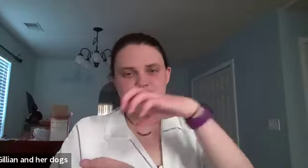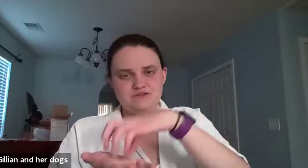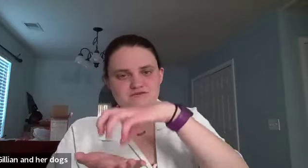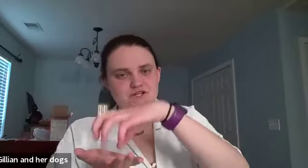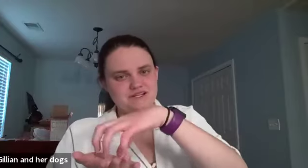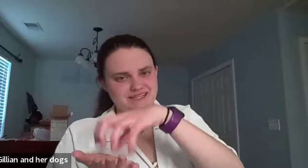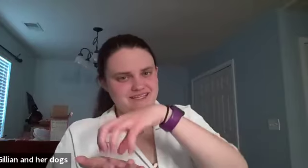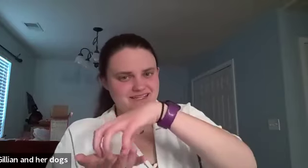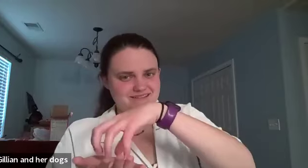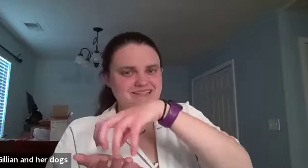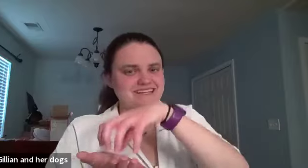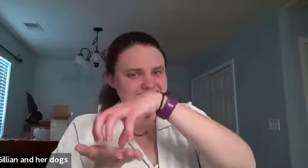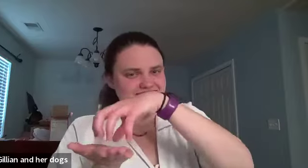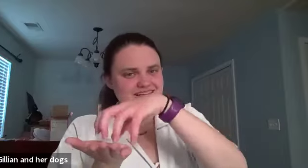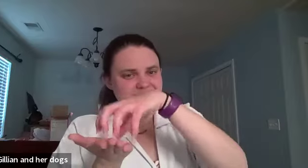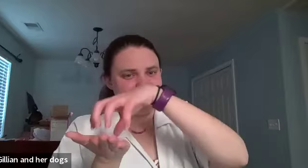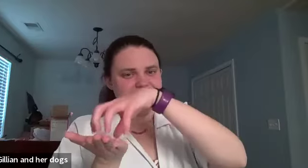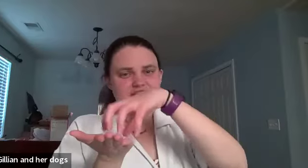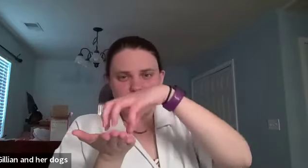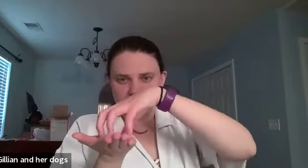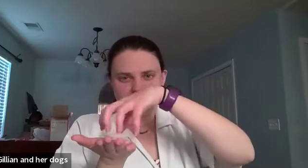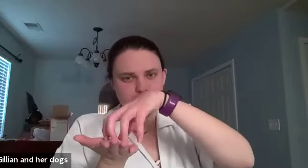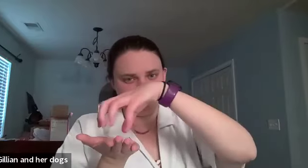will do this for cookie because it's like a cookie cutter.